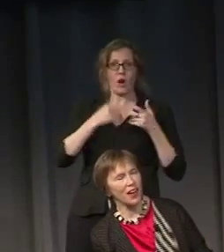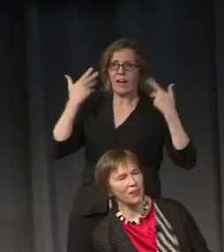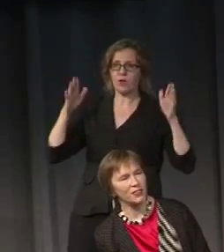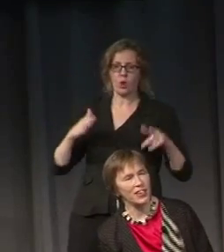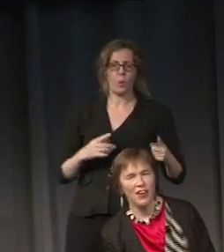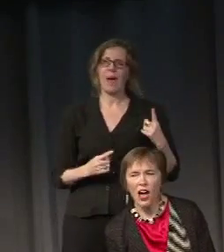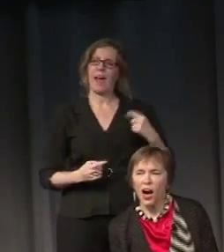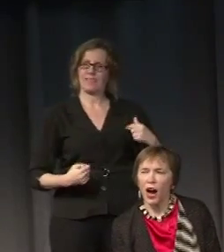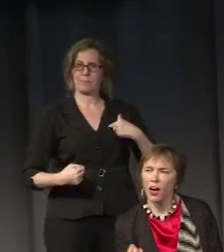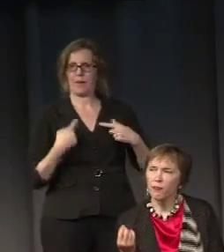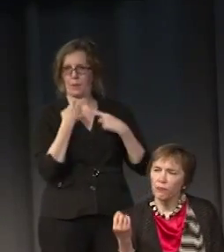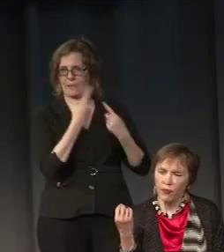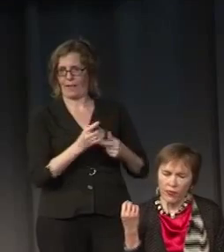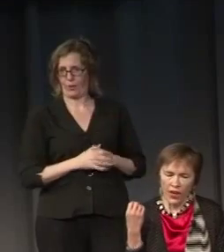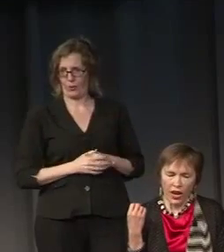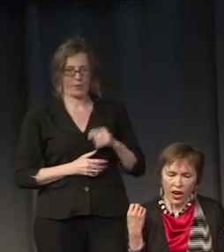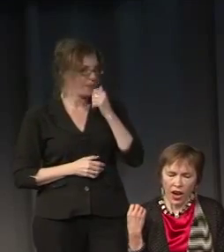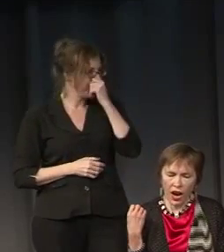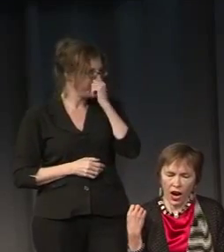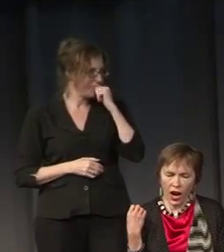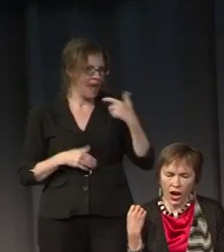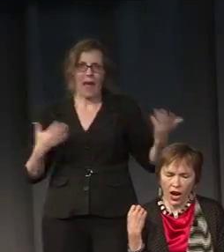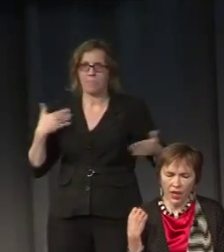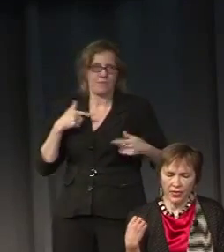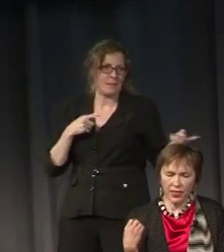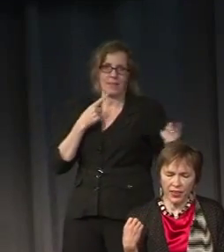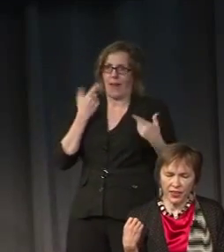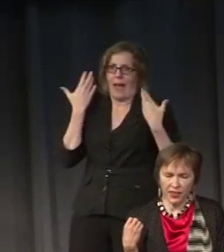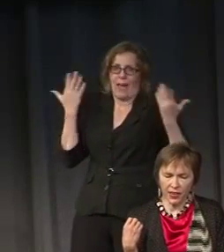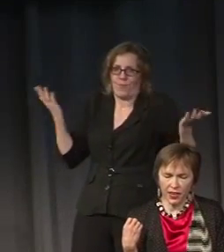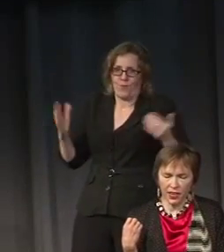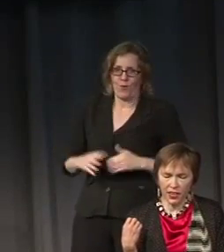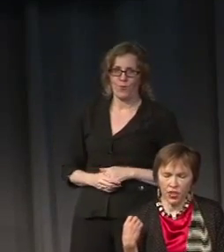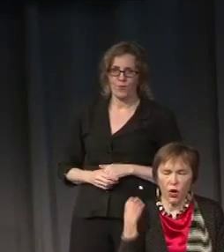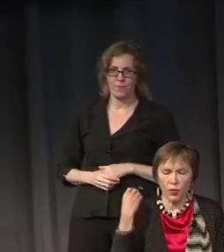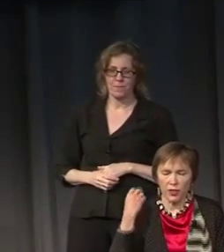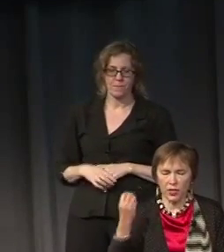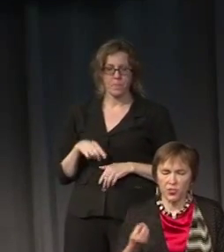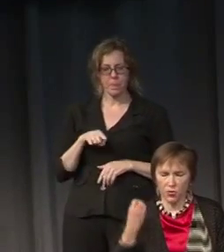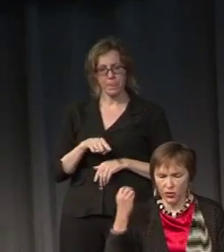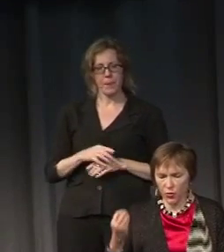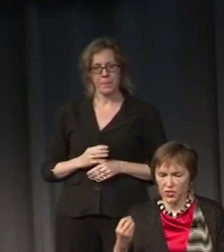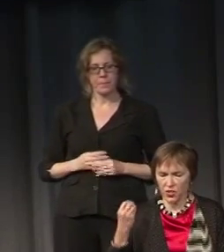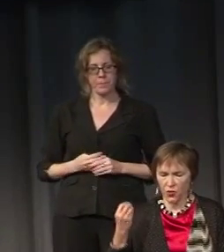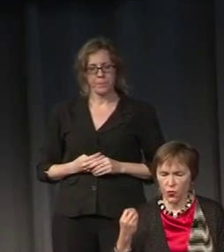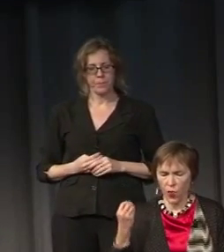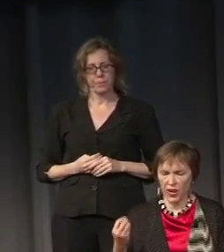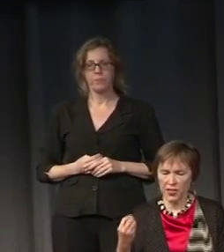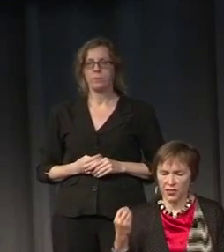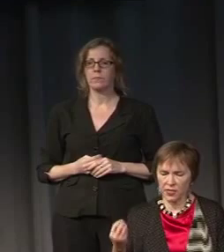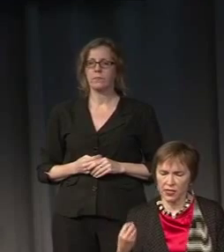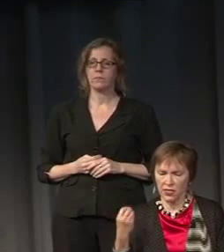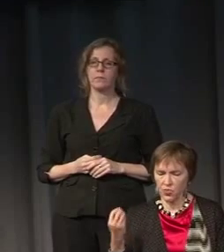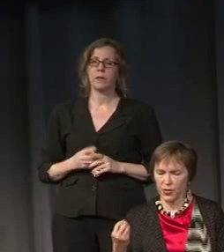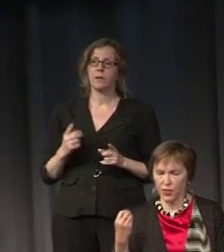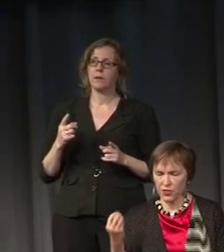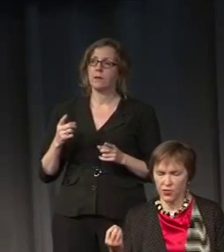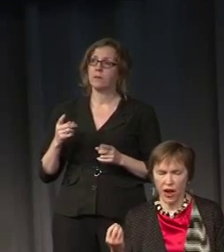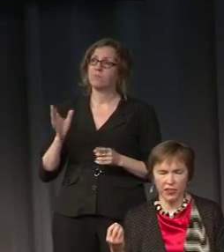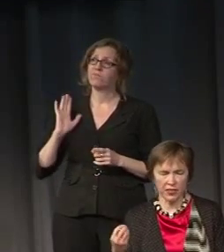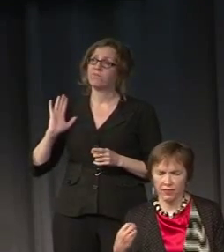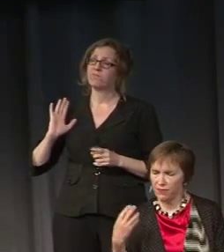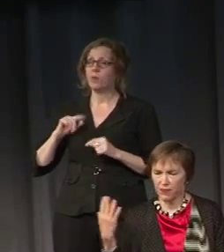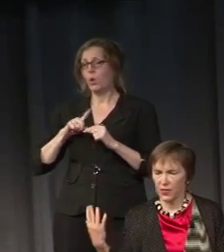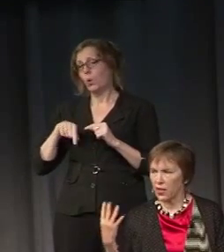Tauba. Tauba, what's good art? I mean, it's like, I don't know. I think, the historical question of when synesthesia